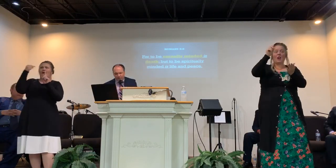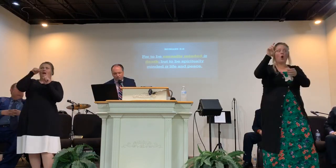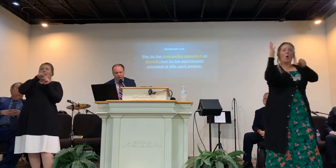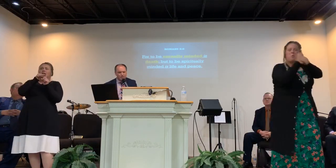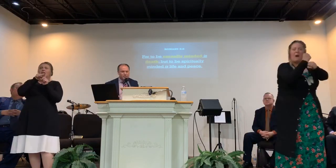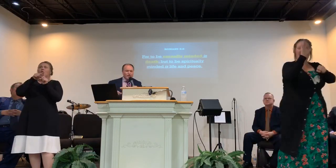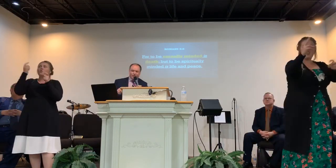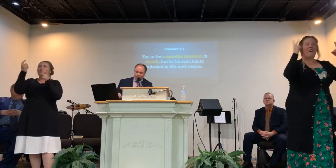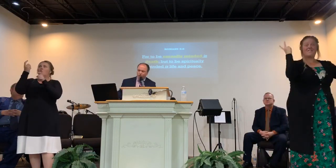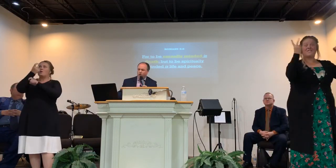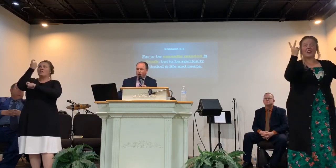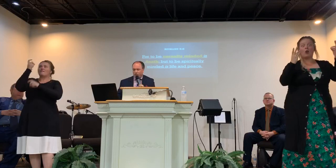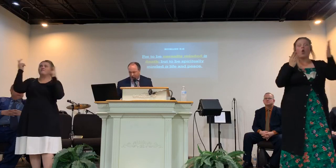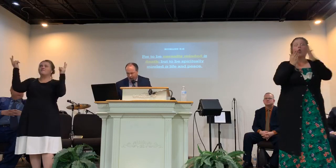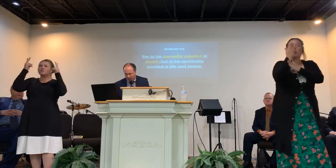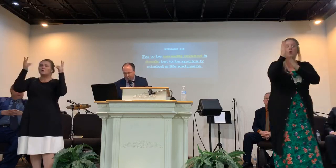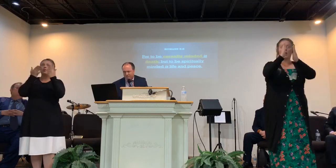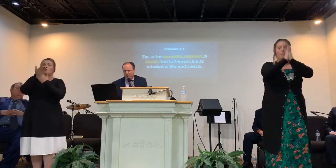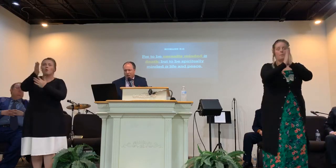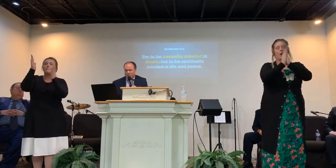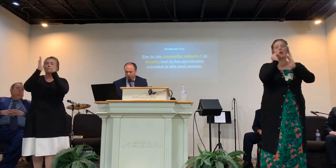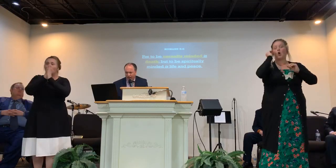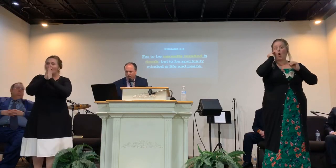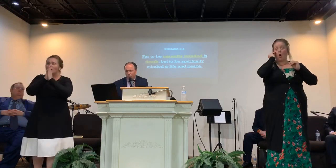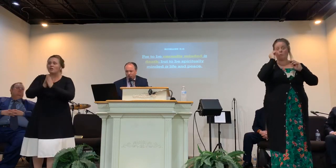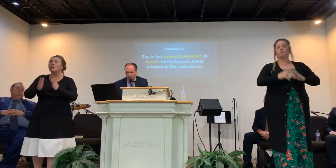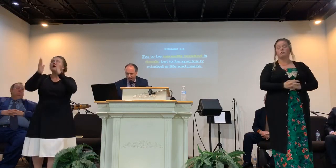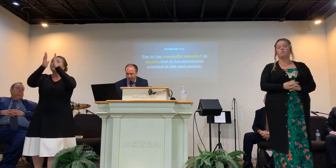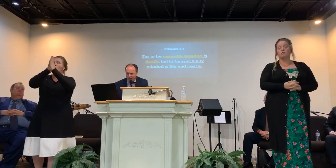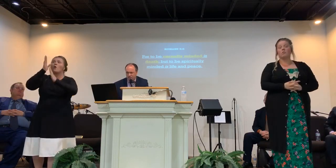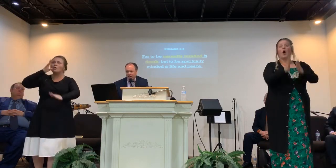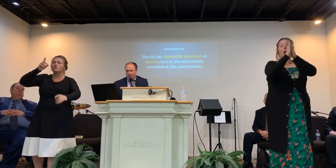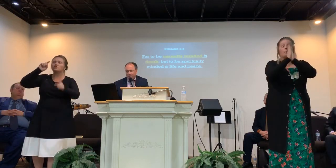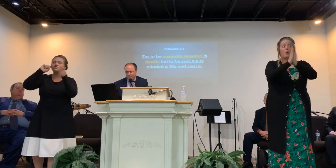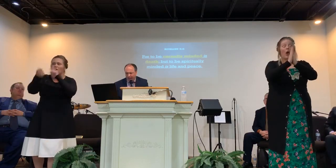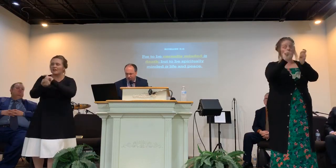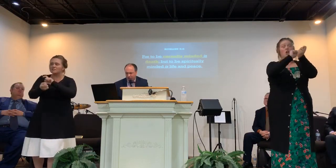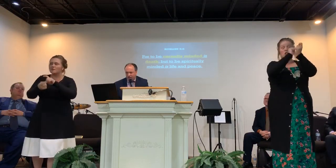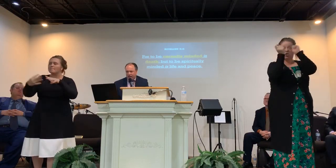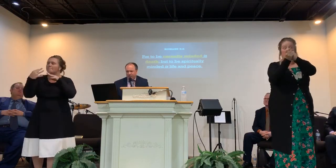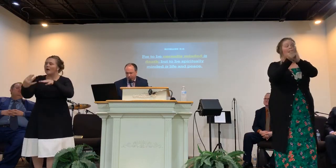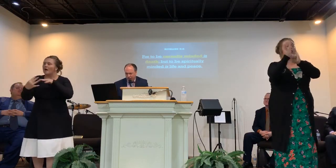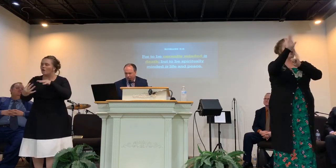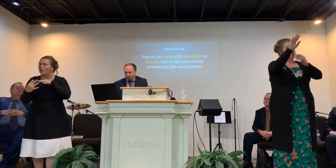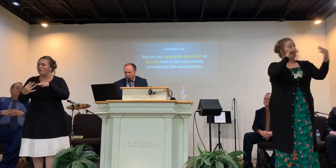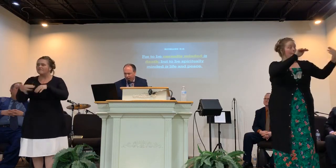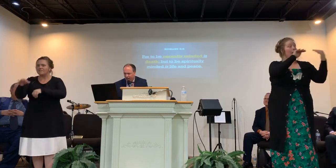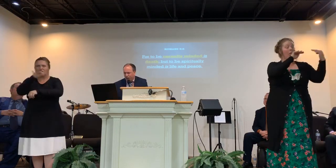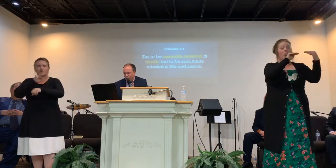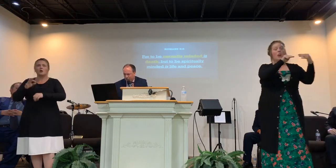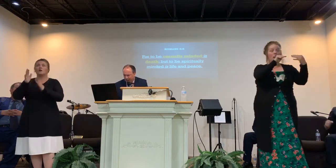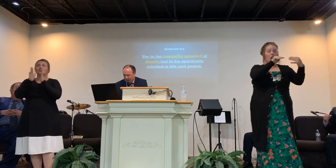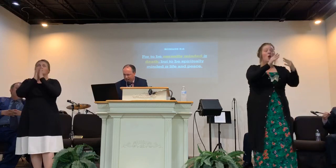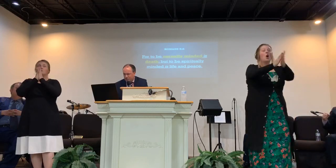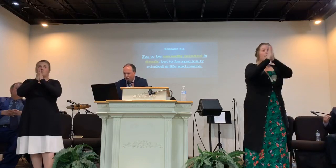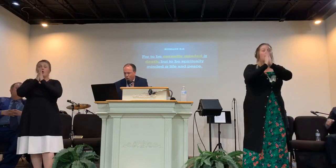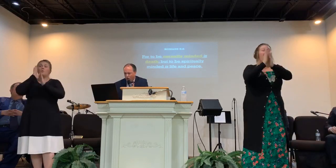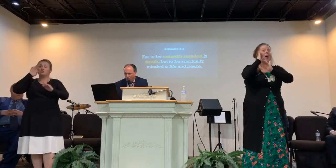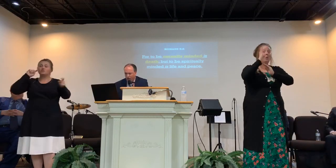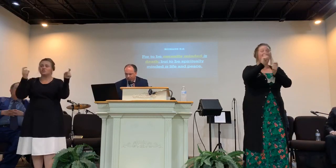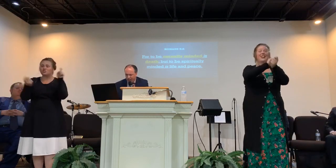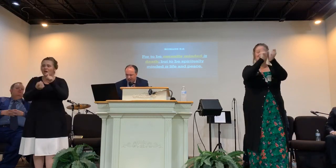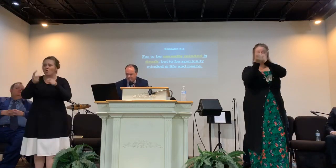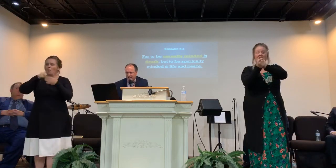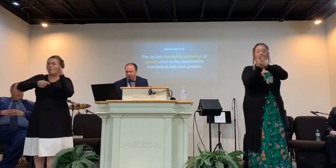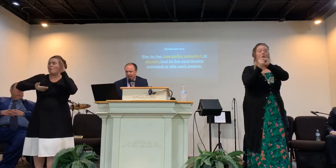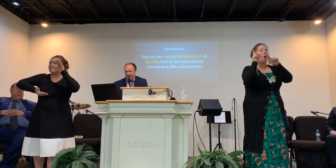our victories through prayer. Prayer will change the battlefield. Prayer will change what